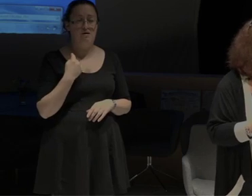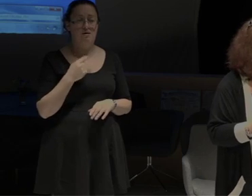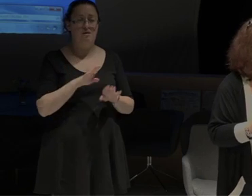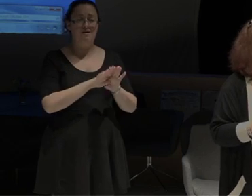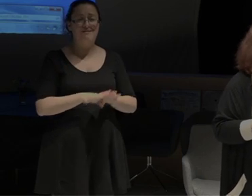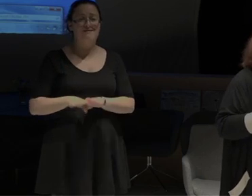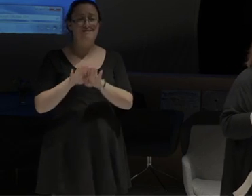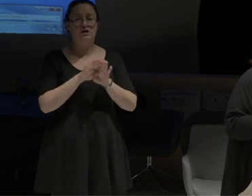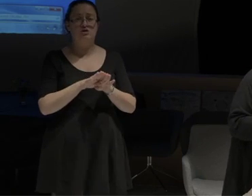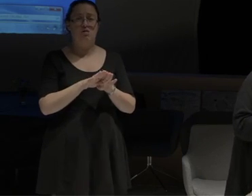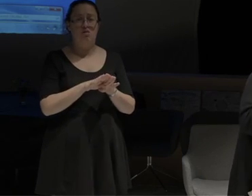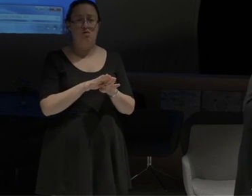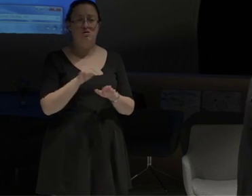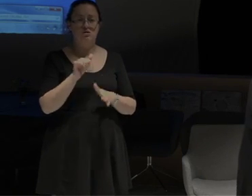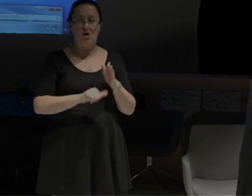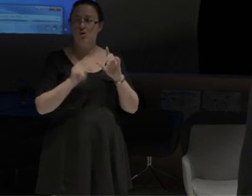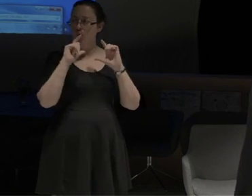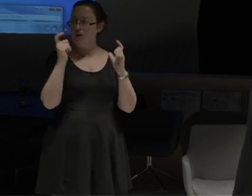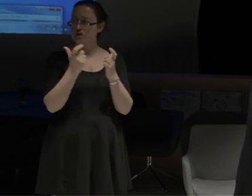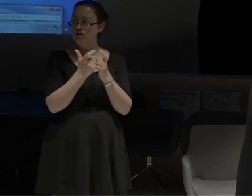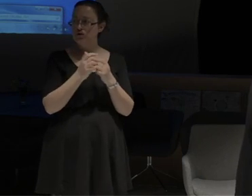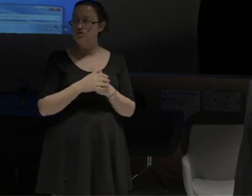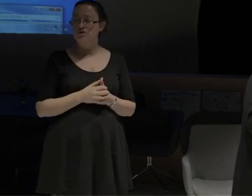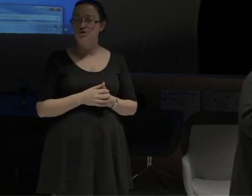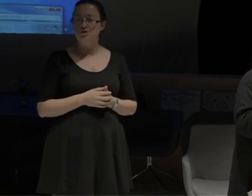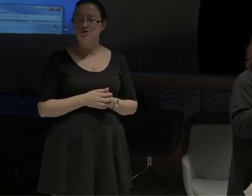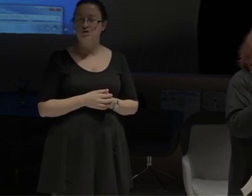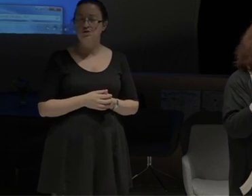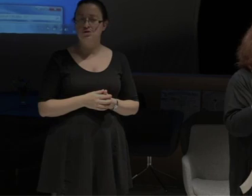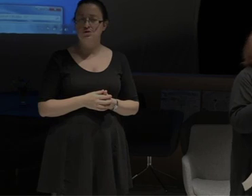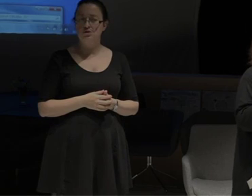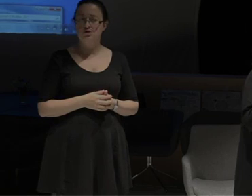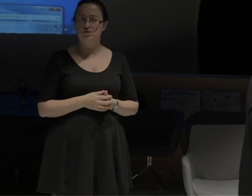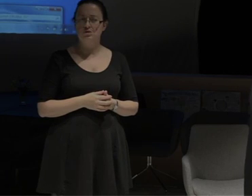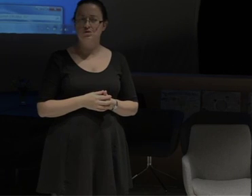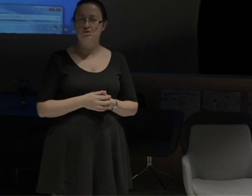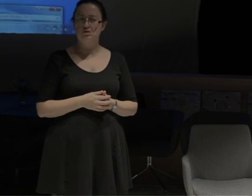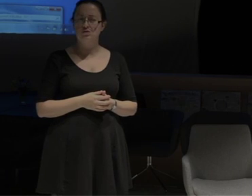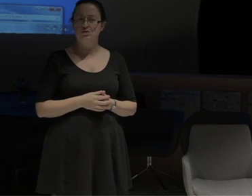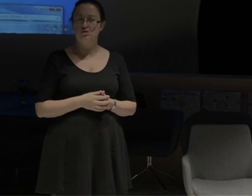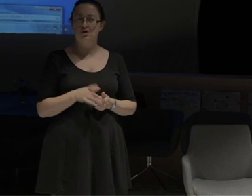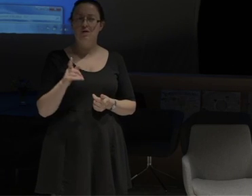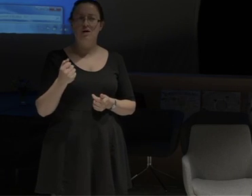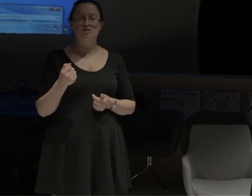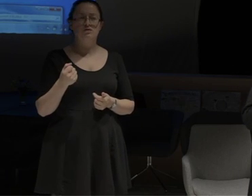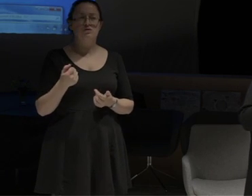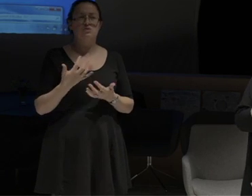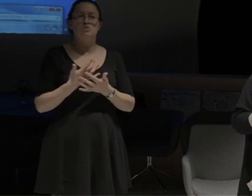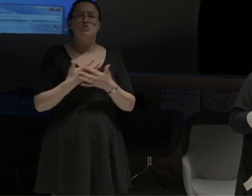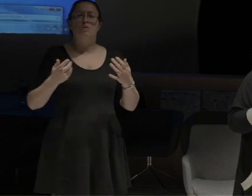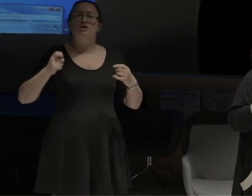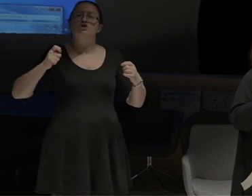Star College, because they had so much, and I don't mean monetary-wise, so much change